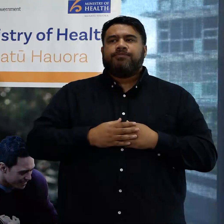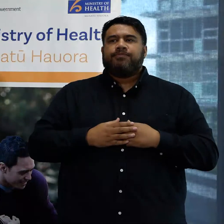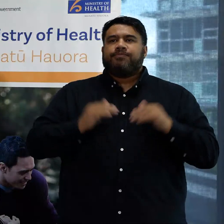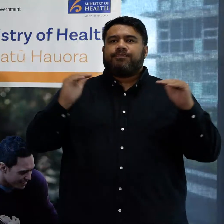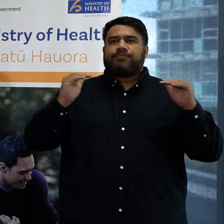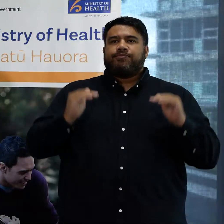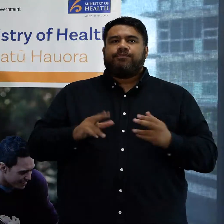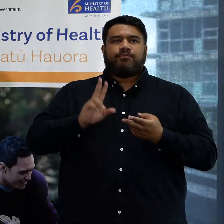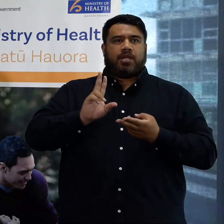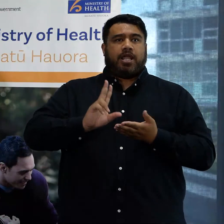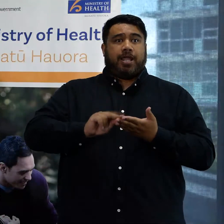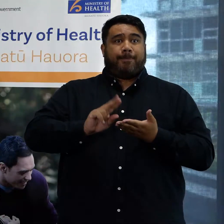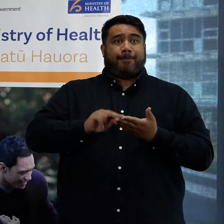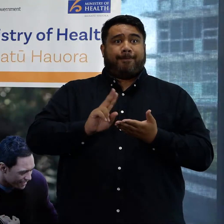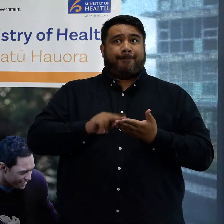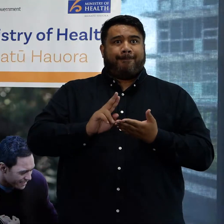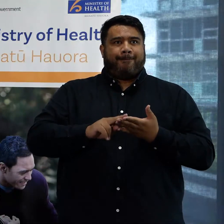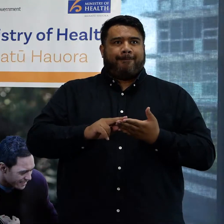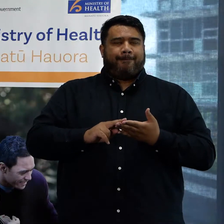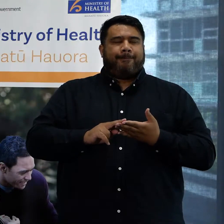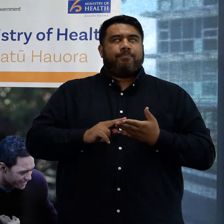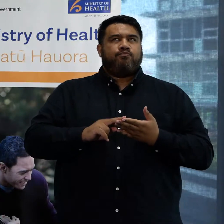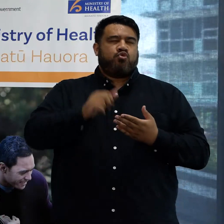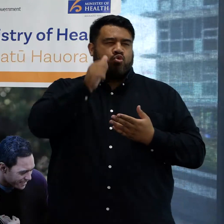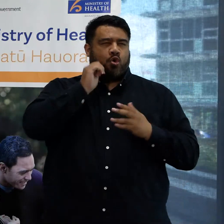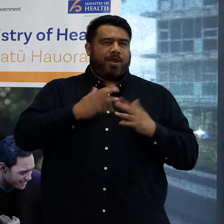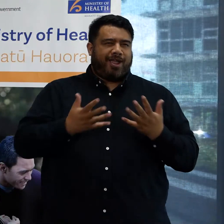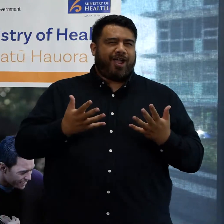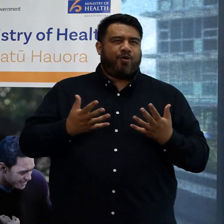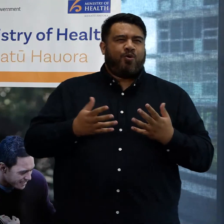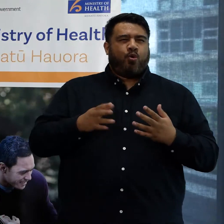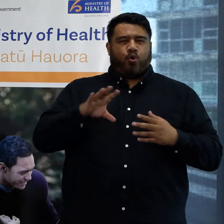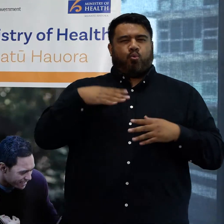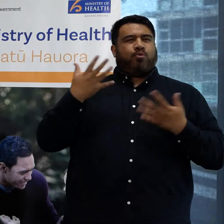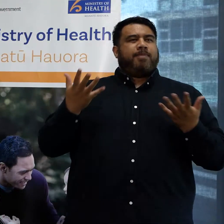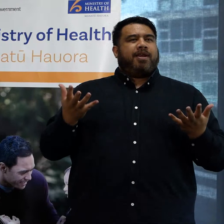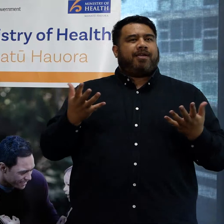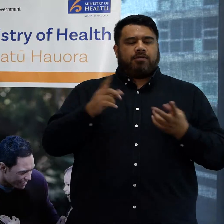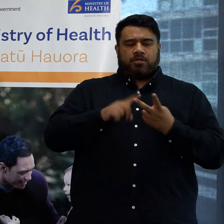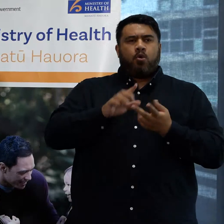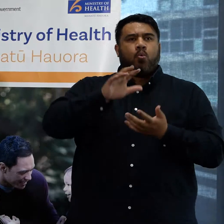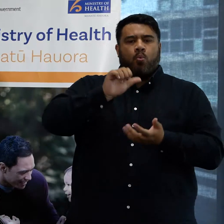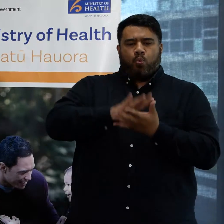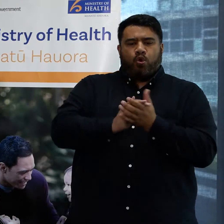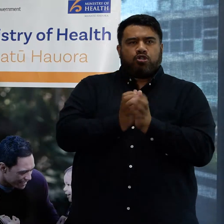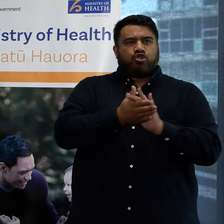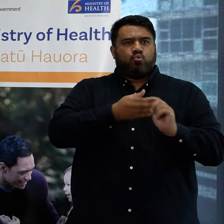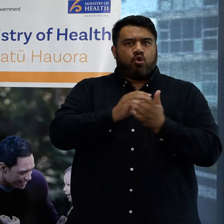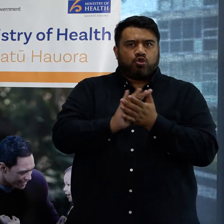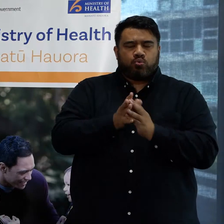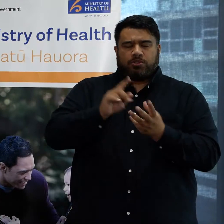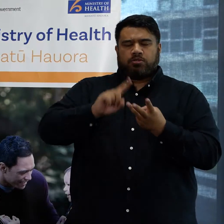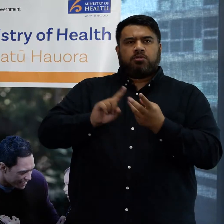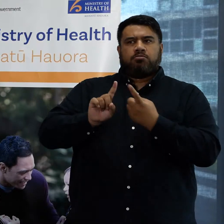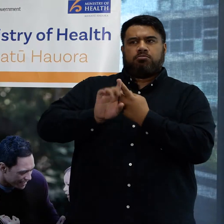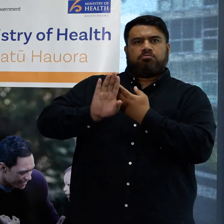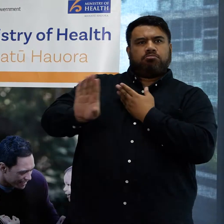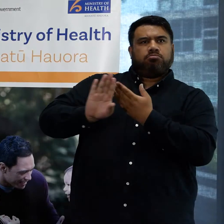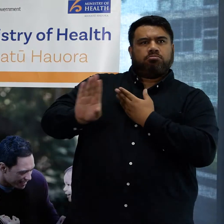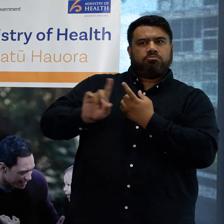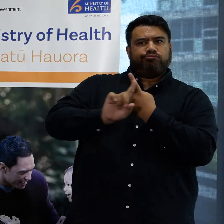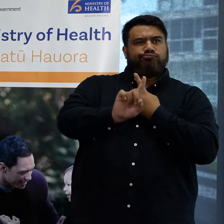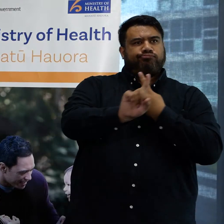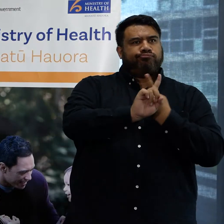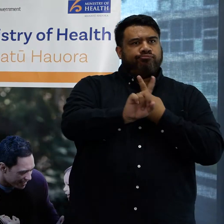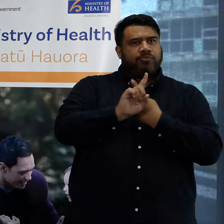app, those behaviours that we have now all internalised, I'm sure, washing hands regularly, think about physical distancing, and of course,